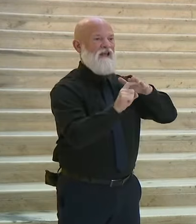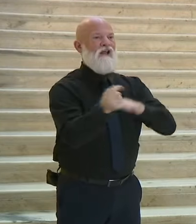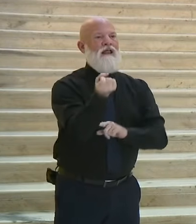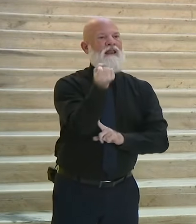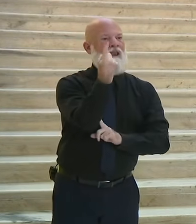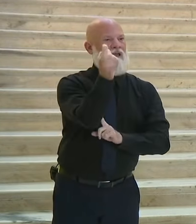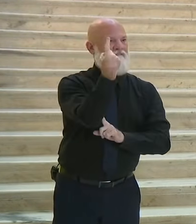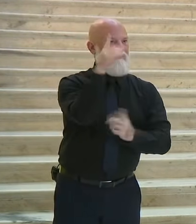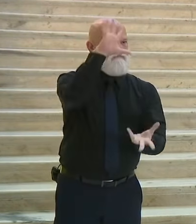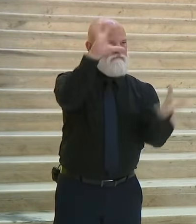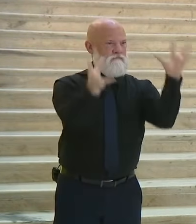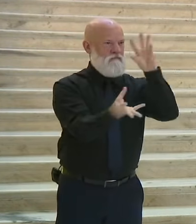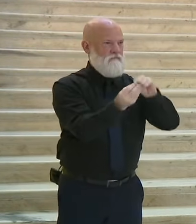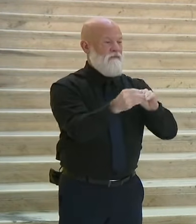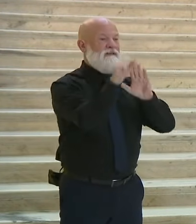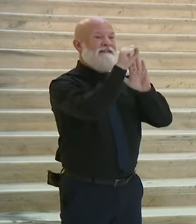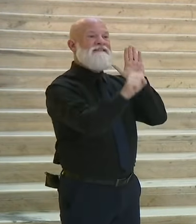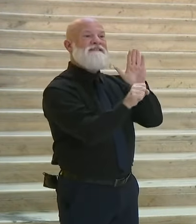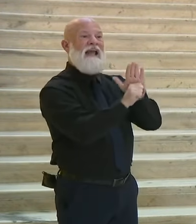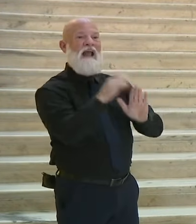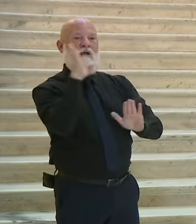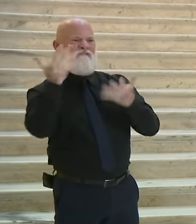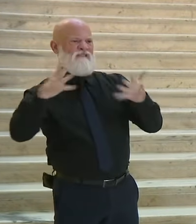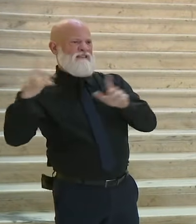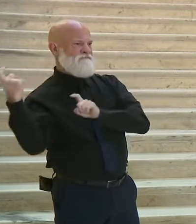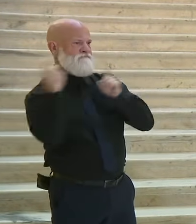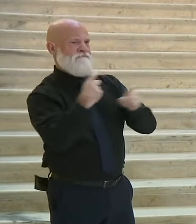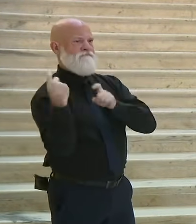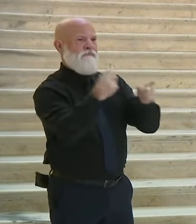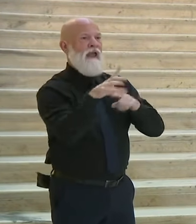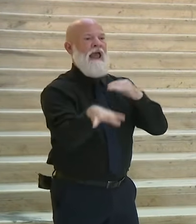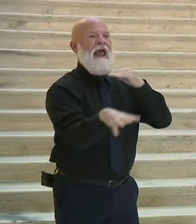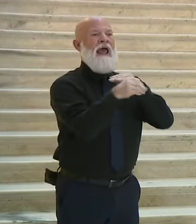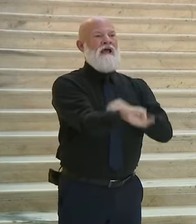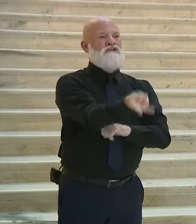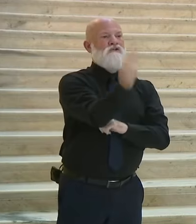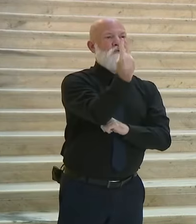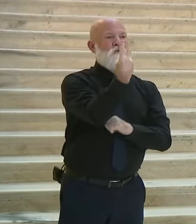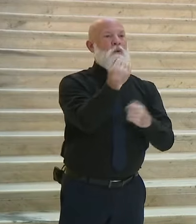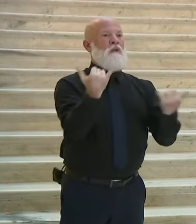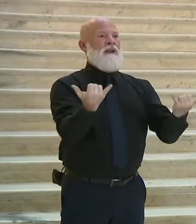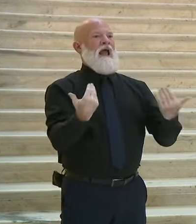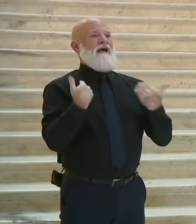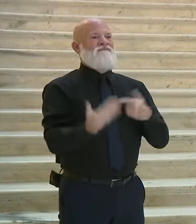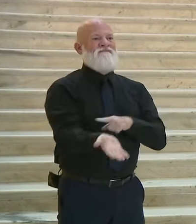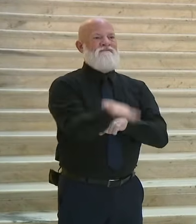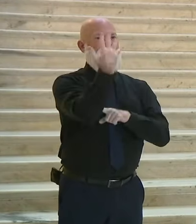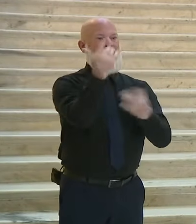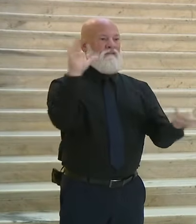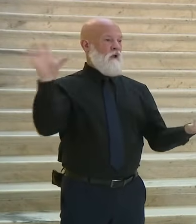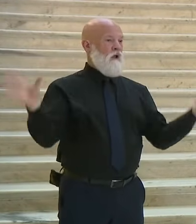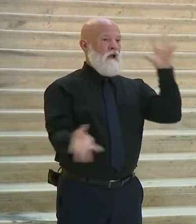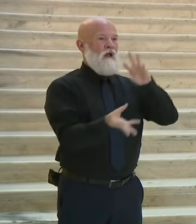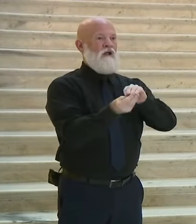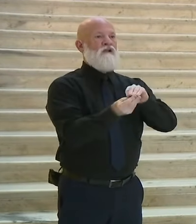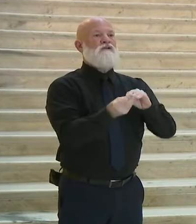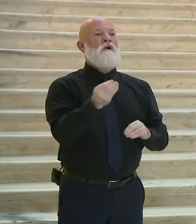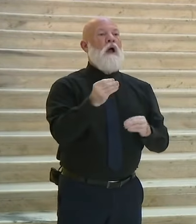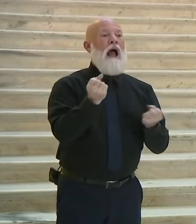and then we supplied four more to get through. So they have 17 scanners running right now. They have finished all their election day